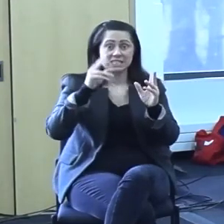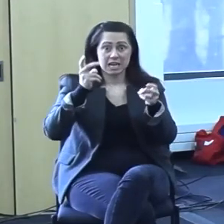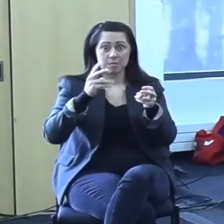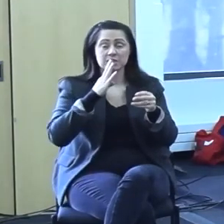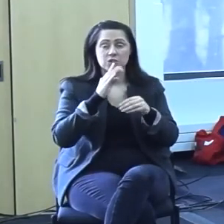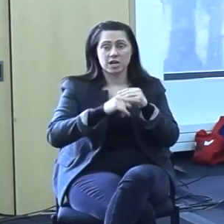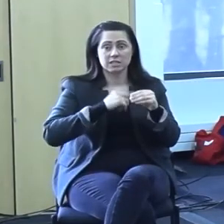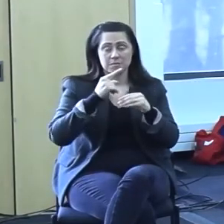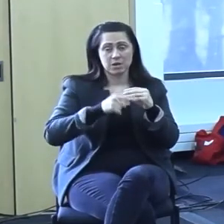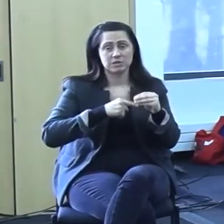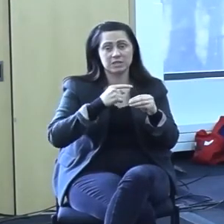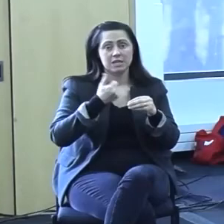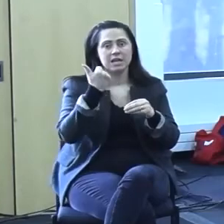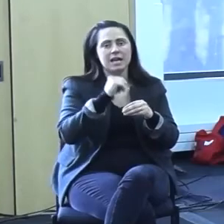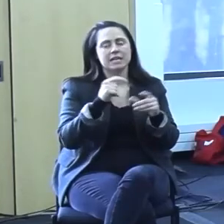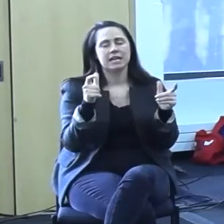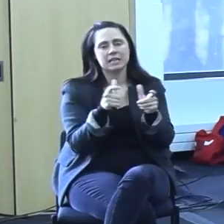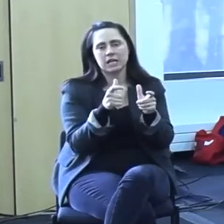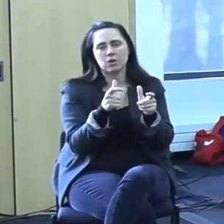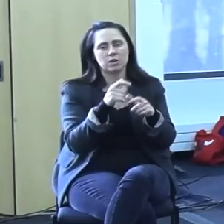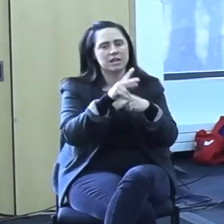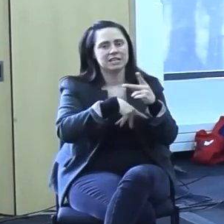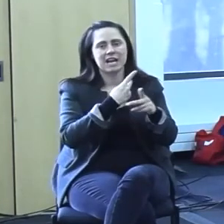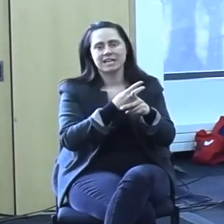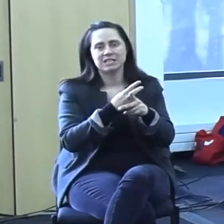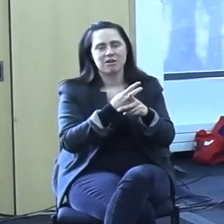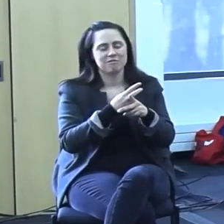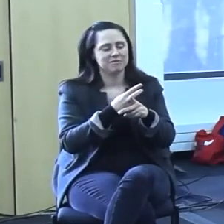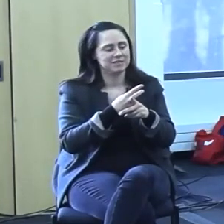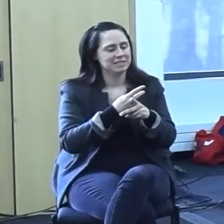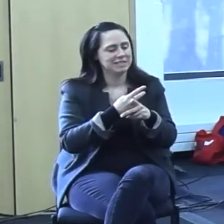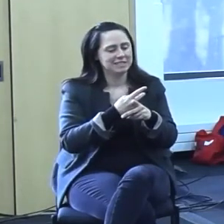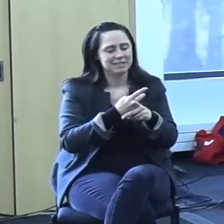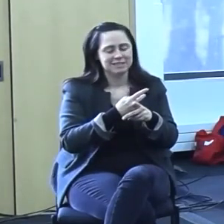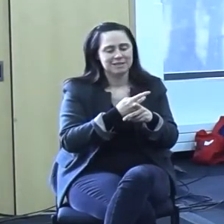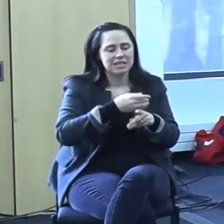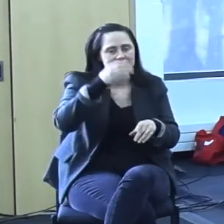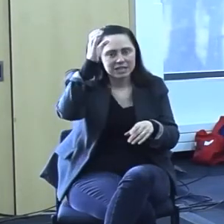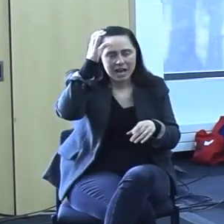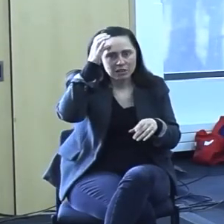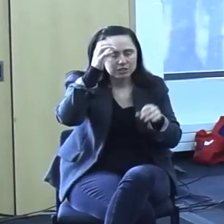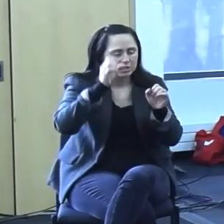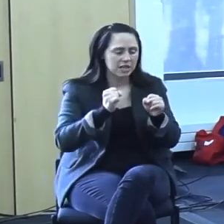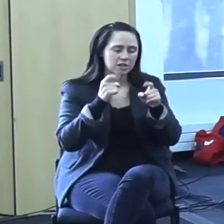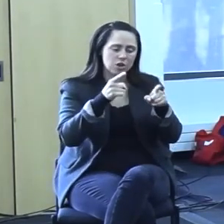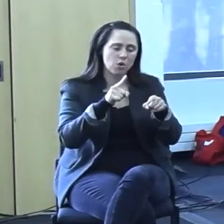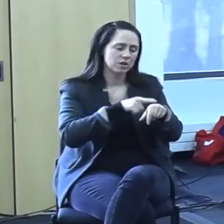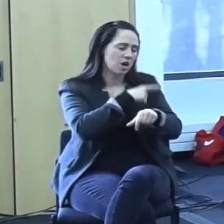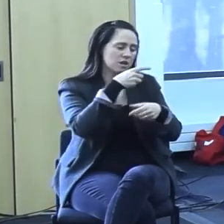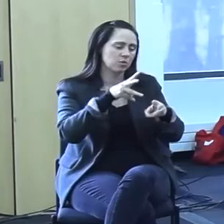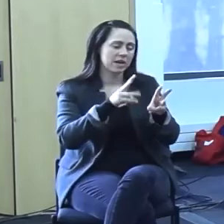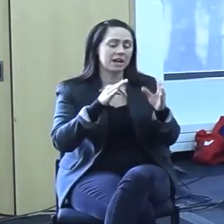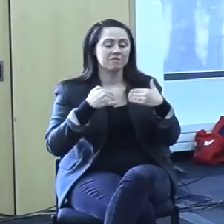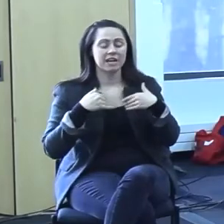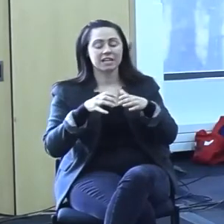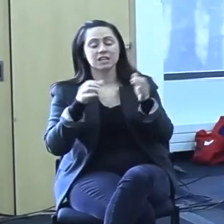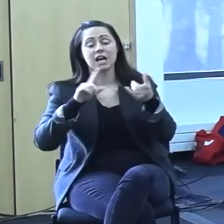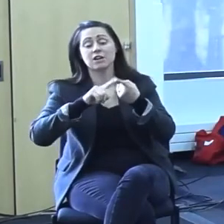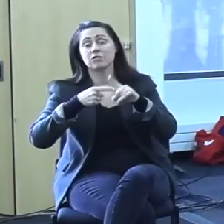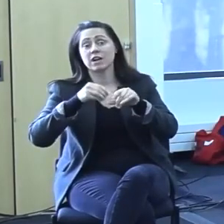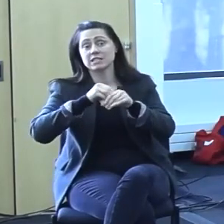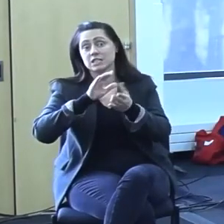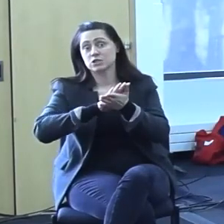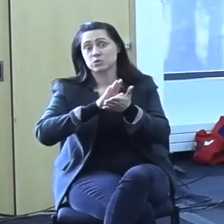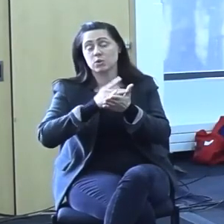about, like any little kind of nugget can go a long way. And I've had a lot of friends in